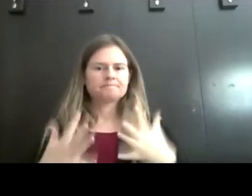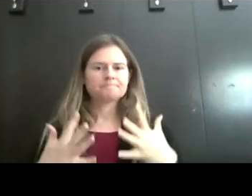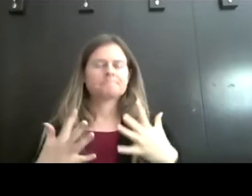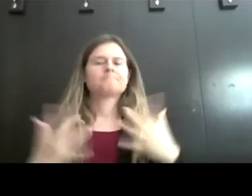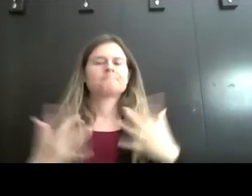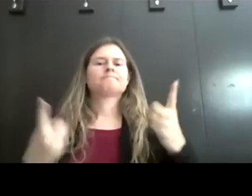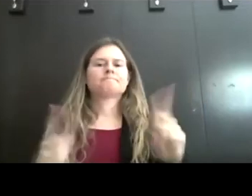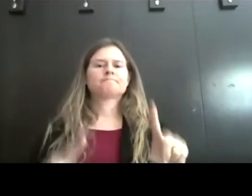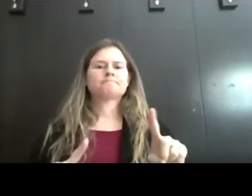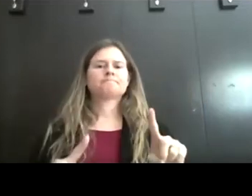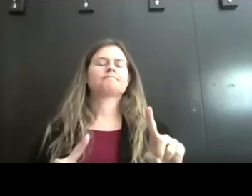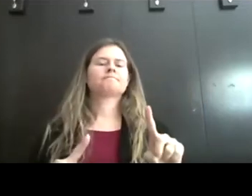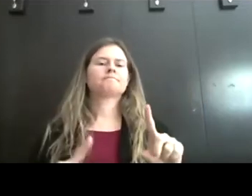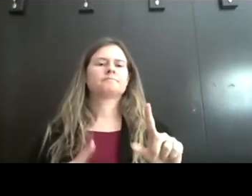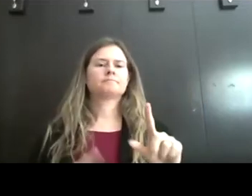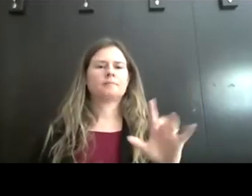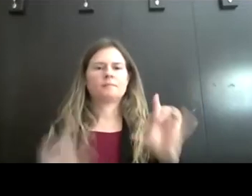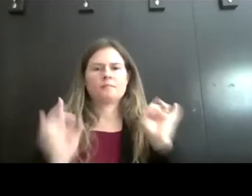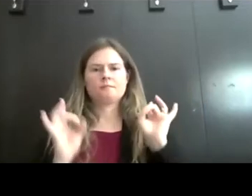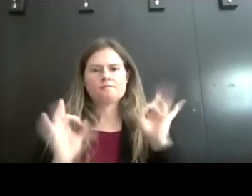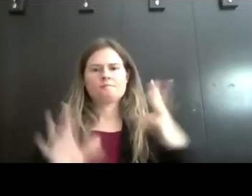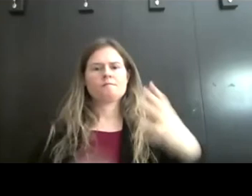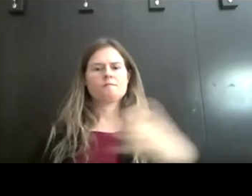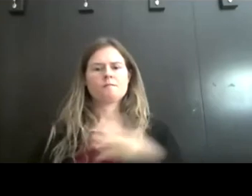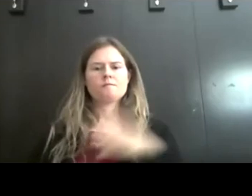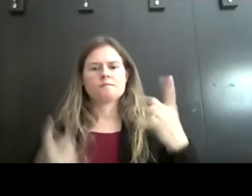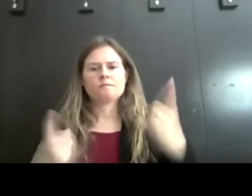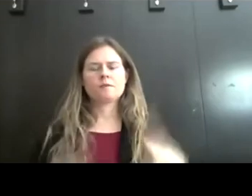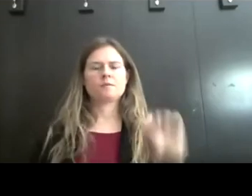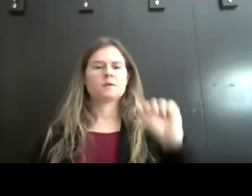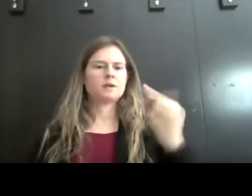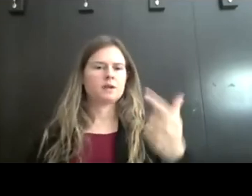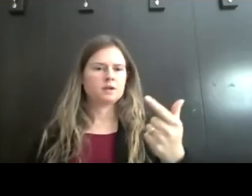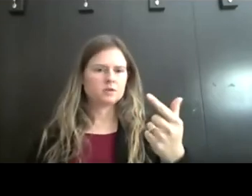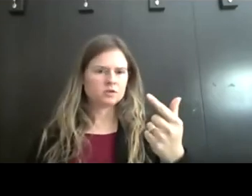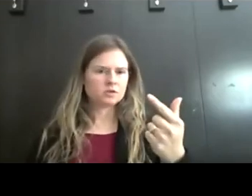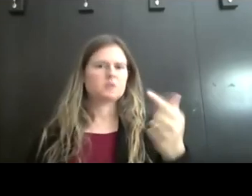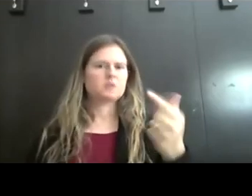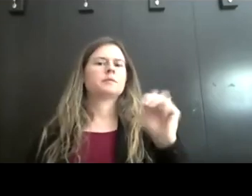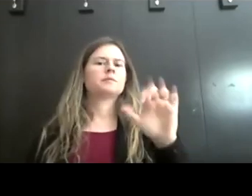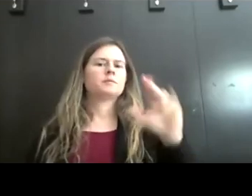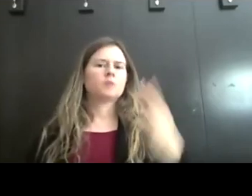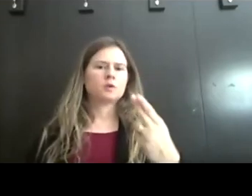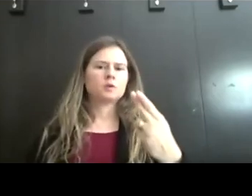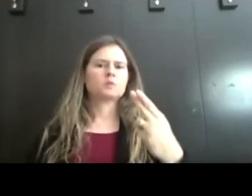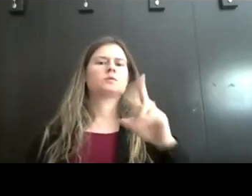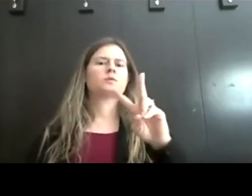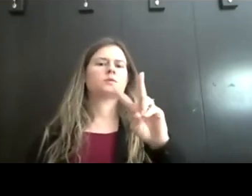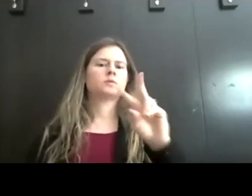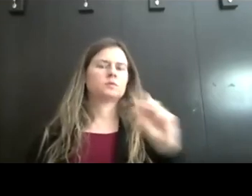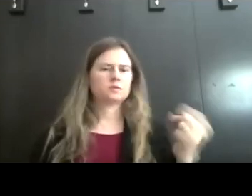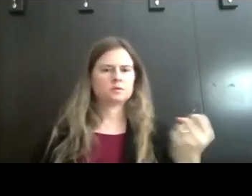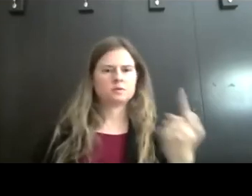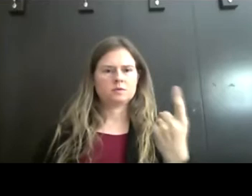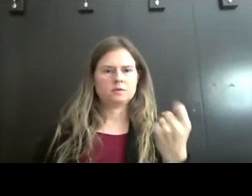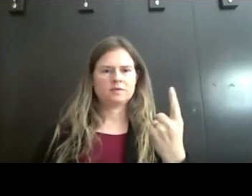as a result of a hate crime in Aurora Grande in March of 2011, when a cross burning occurred in the yard